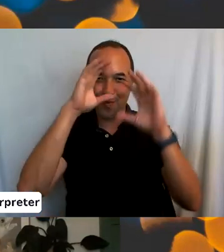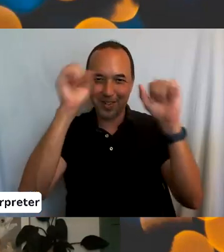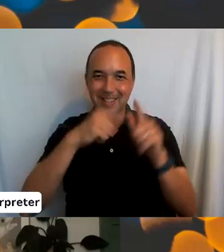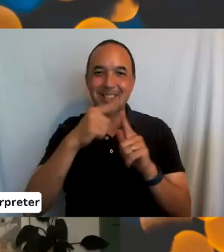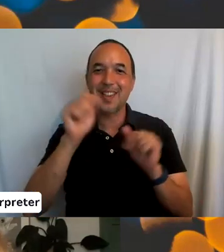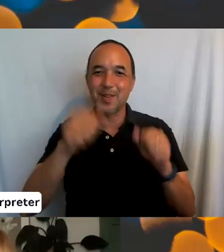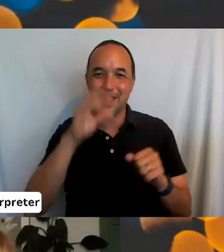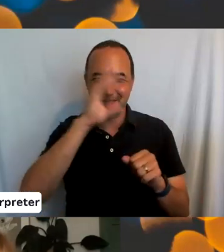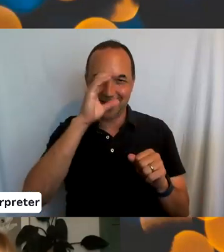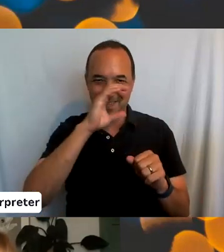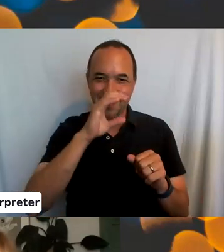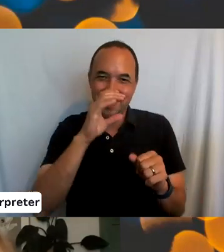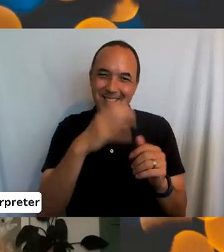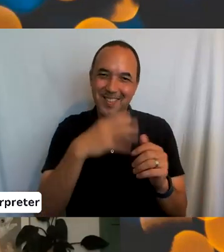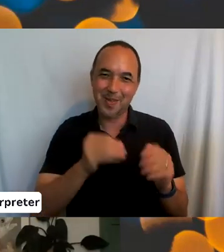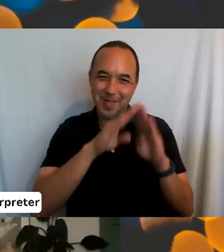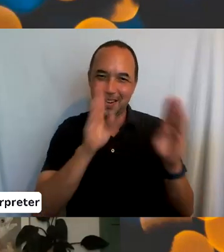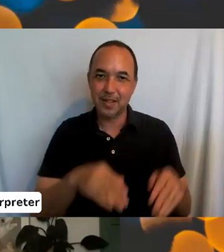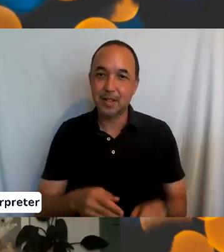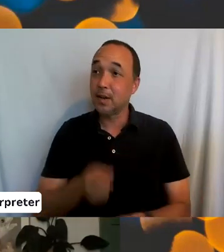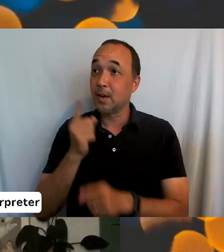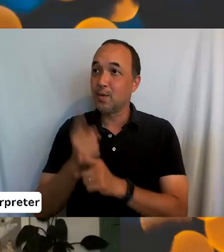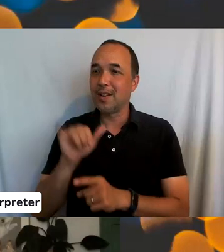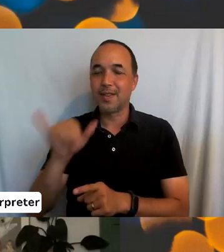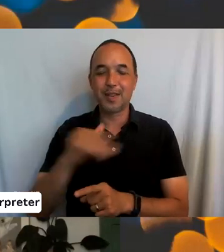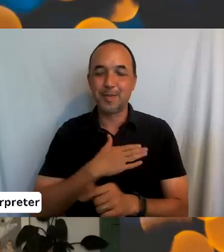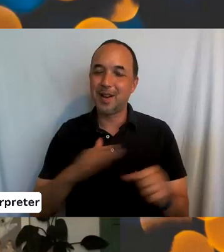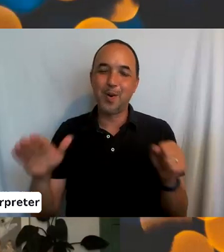I'm like, that's my entire campaign. I'm like, I just want to look for